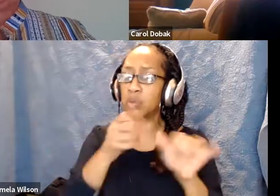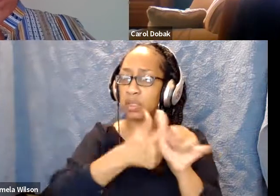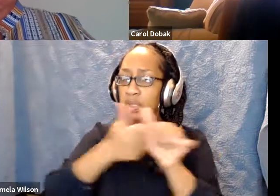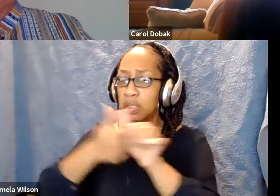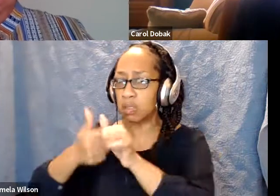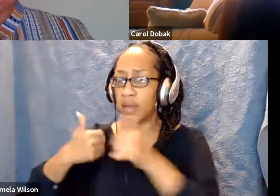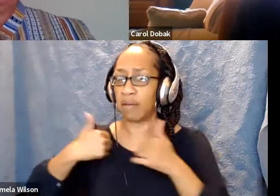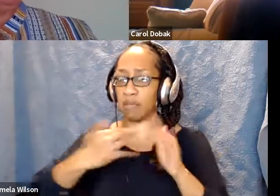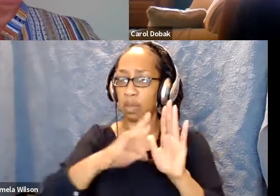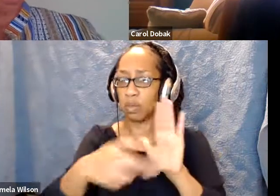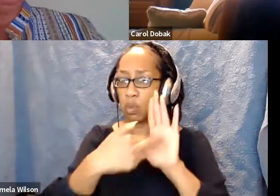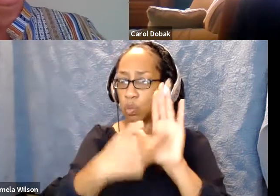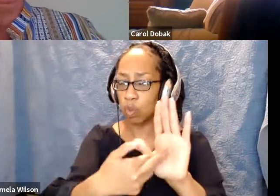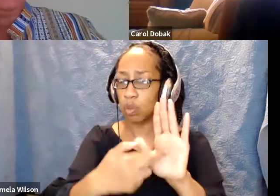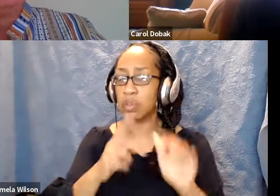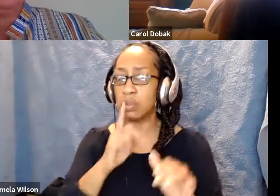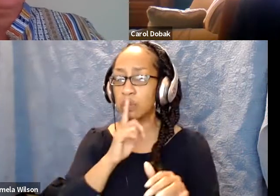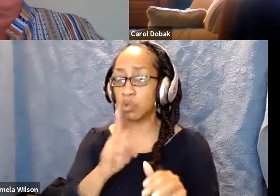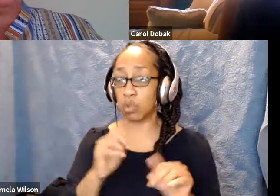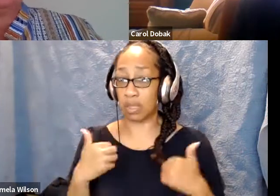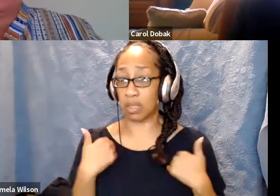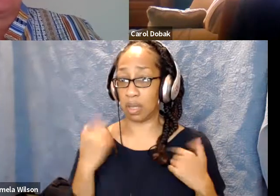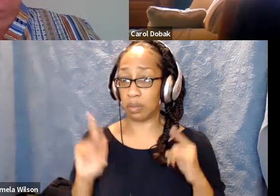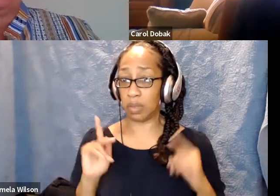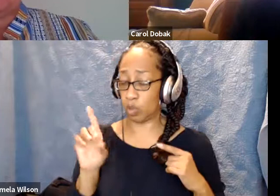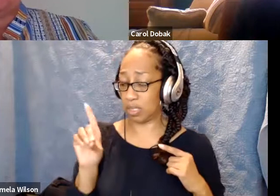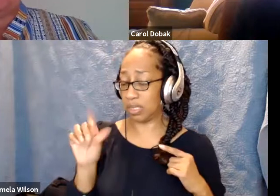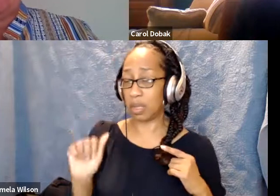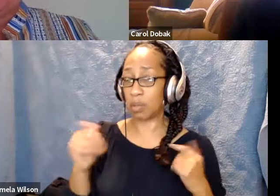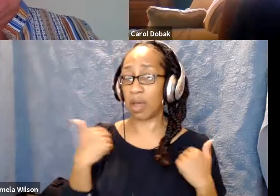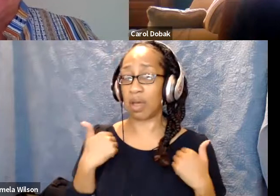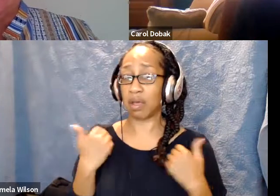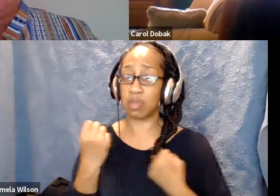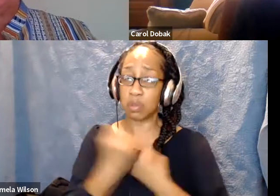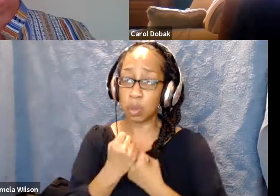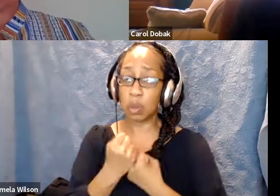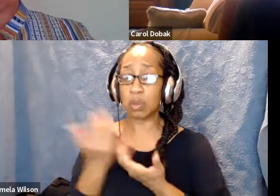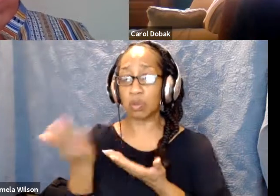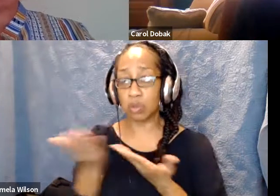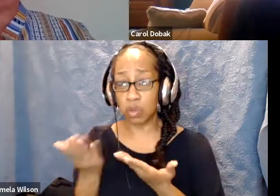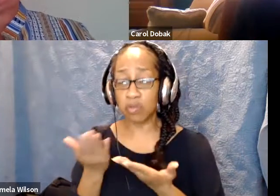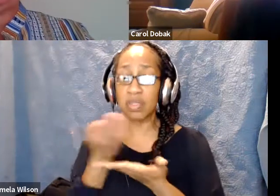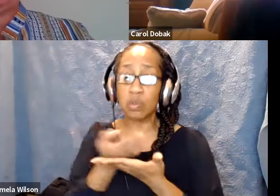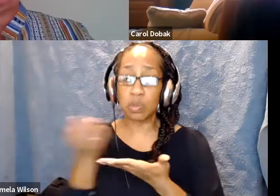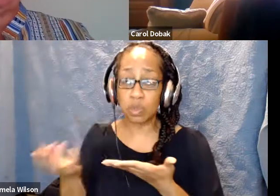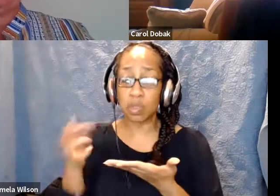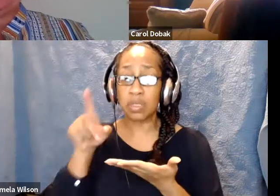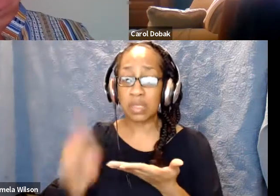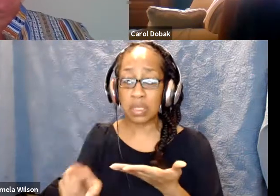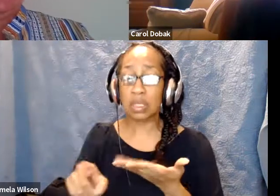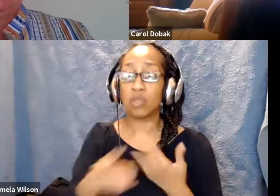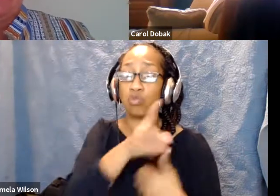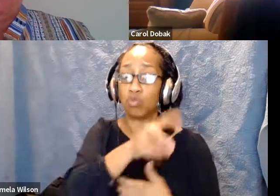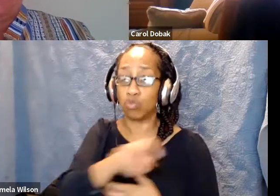play in ensuring that youth with disabilities have the support, services, and resources they need to successfully transition to